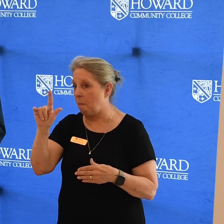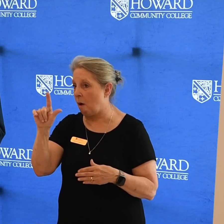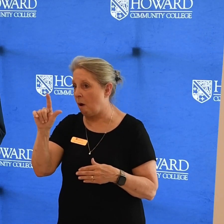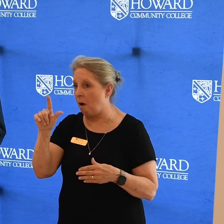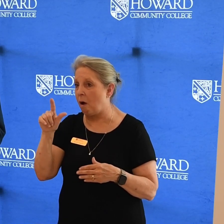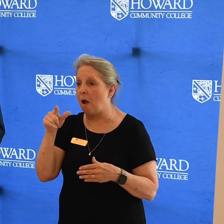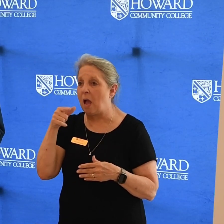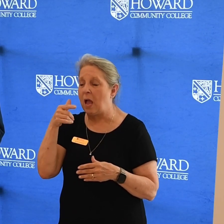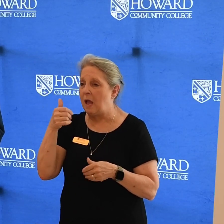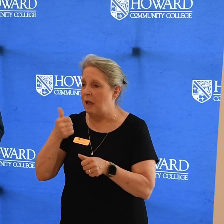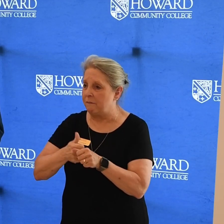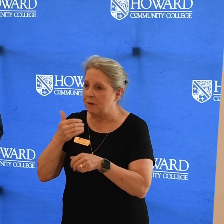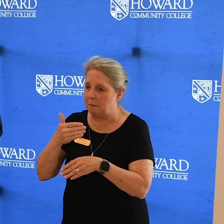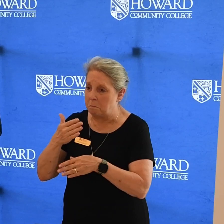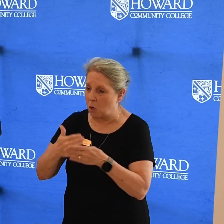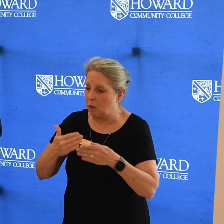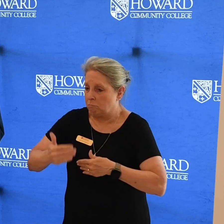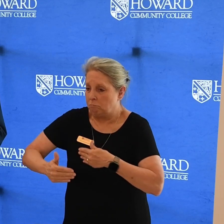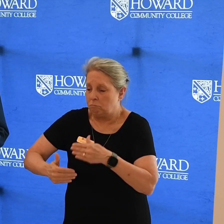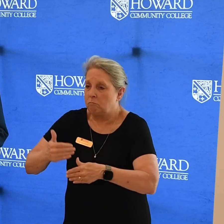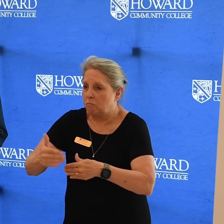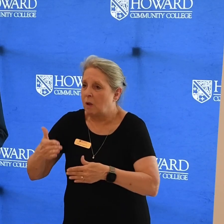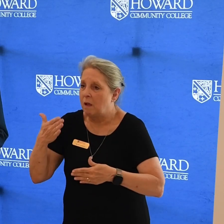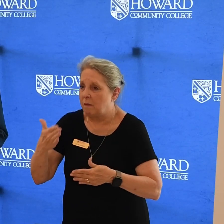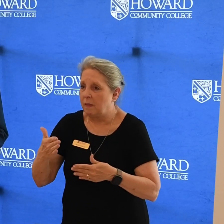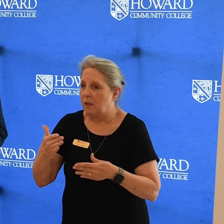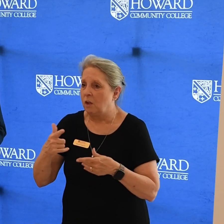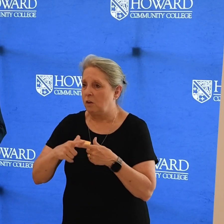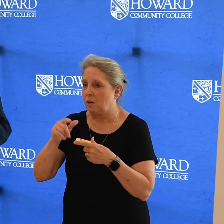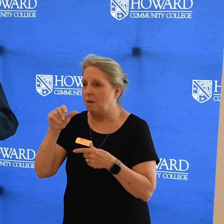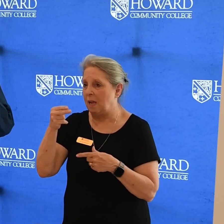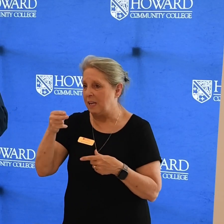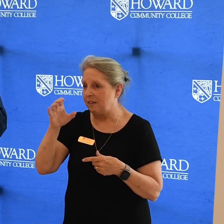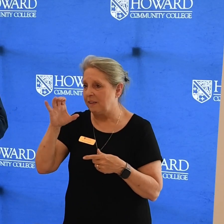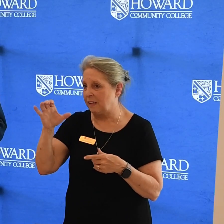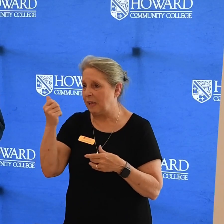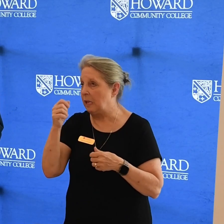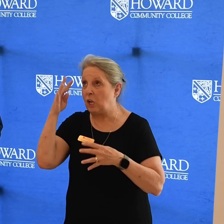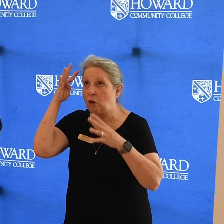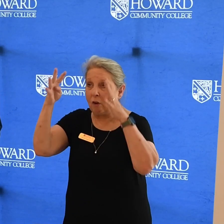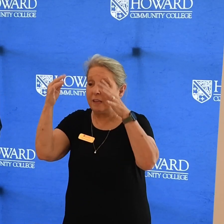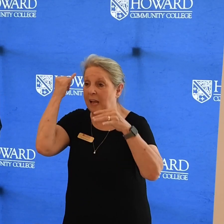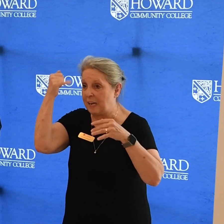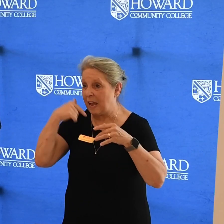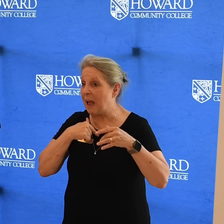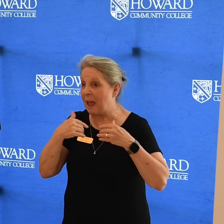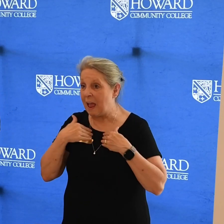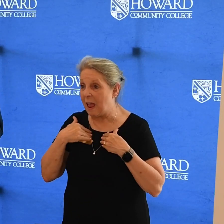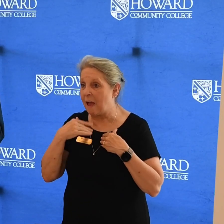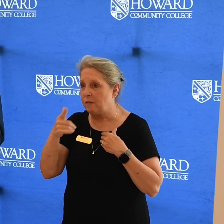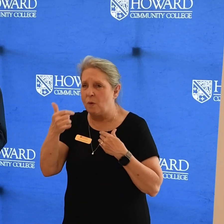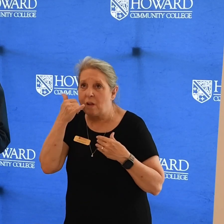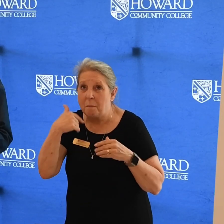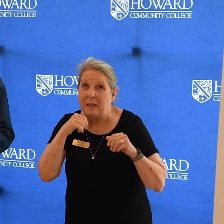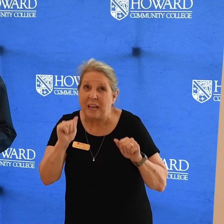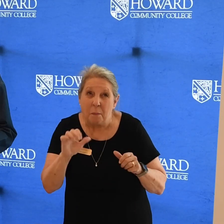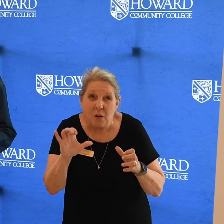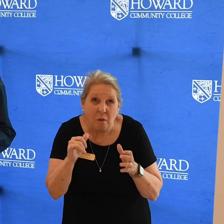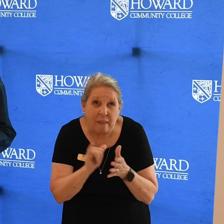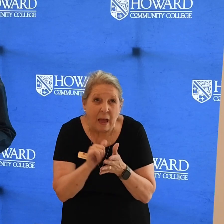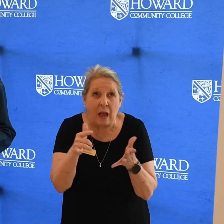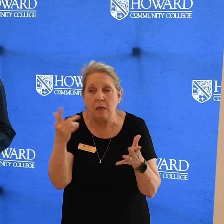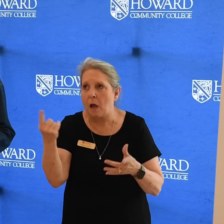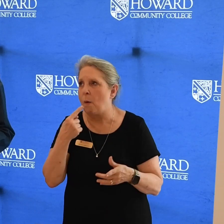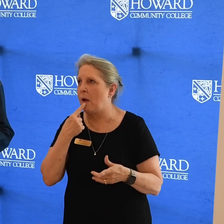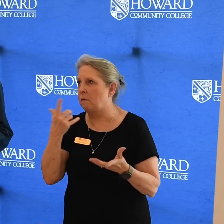step of the way, he has been there for HCC. Any crazy idea that I come up with and call and say, can we do this? He